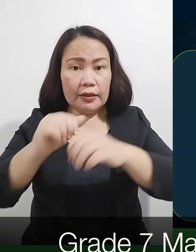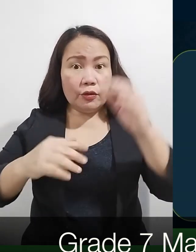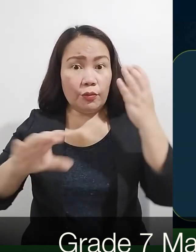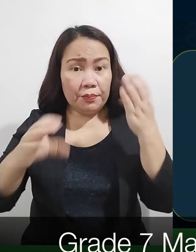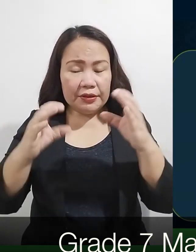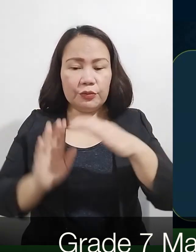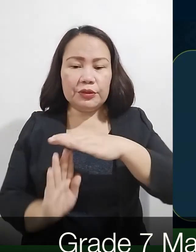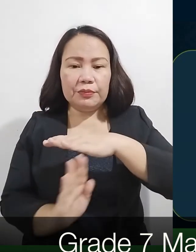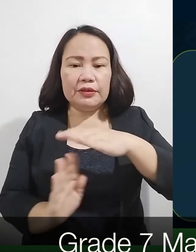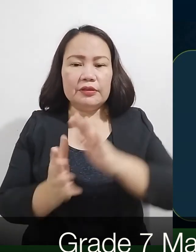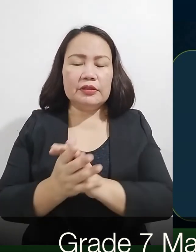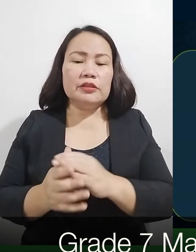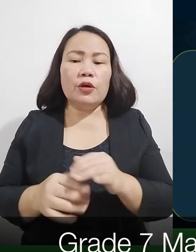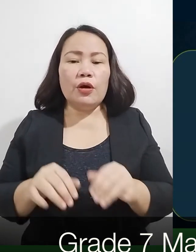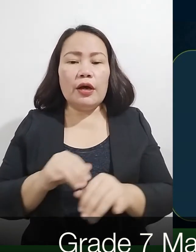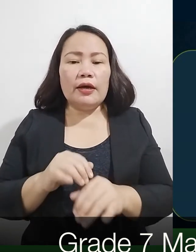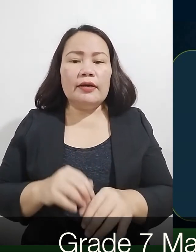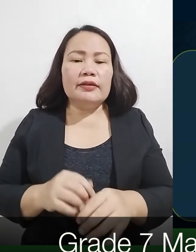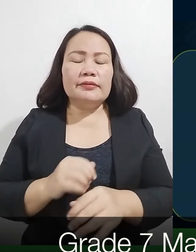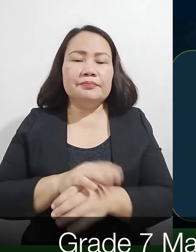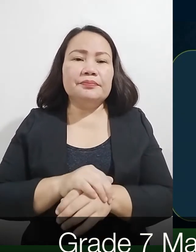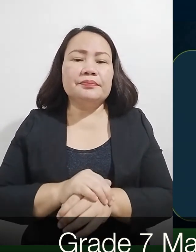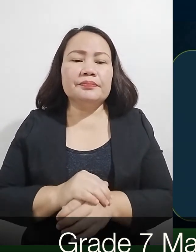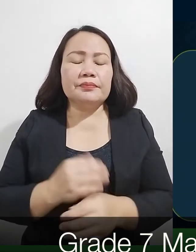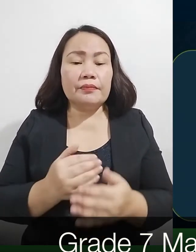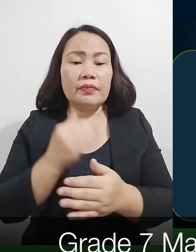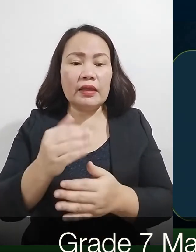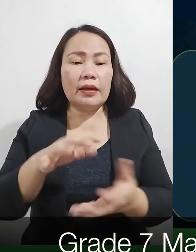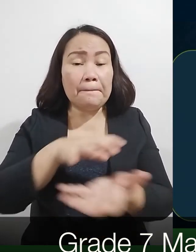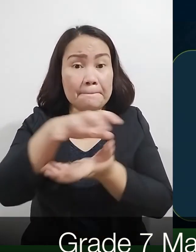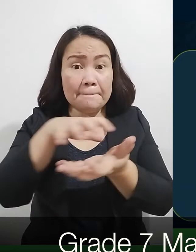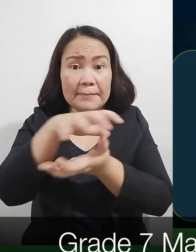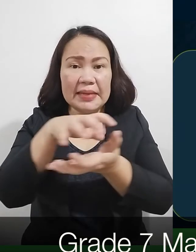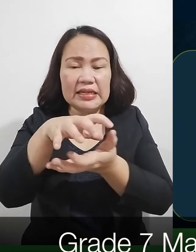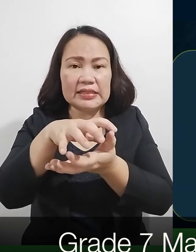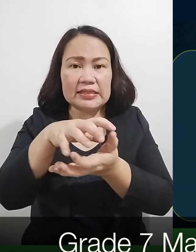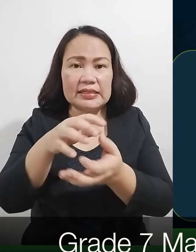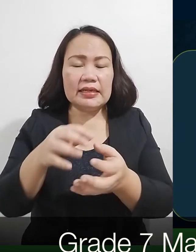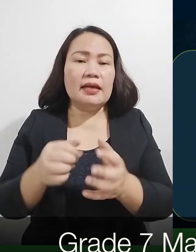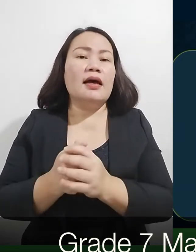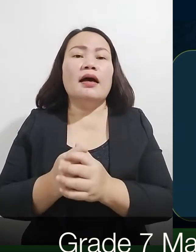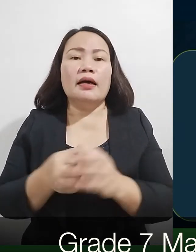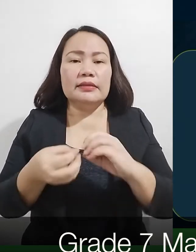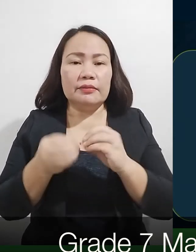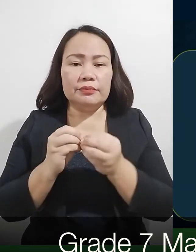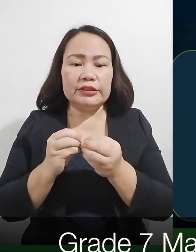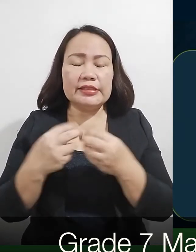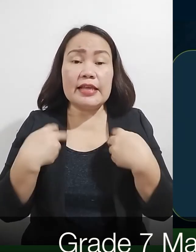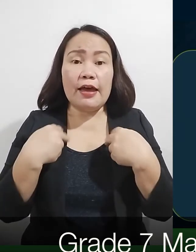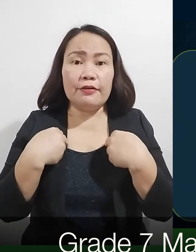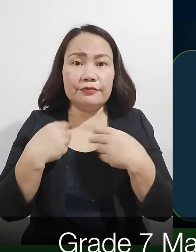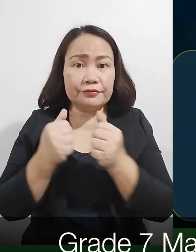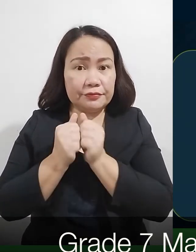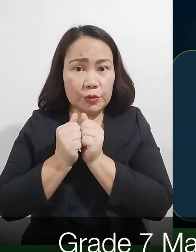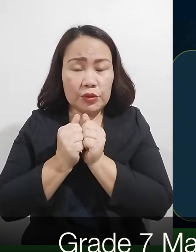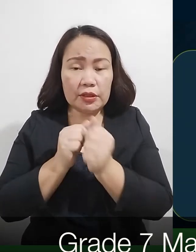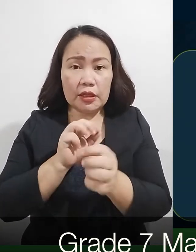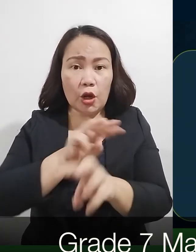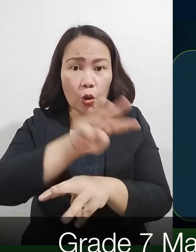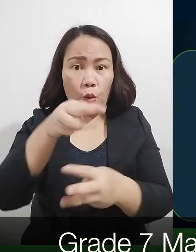therefore, improper fractions are also rational numbers. And then, for mixed numbers, ito yung meron siyang kasamang whole